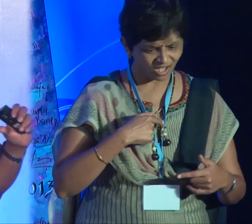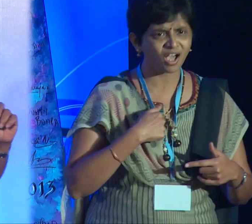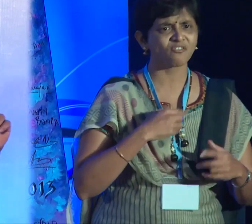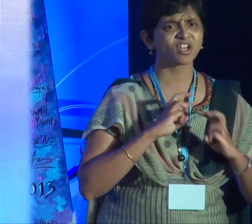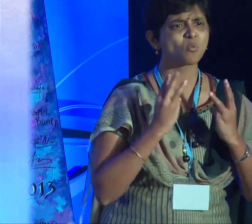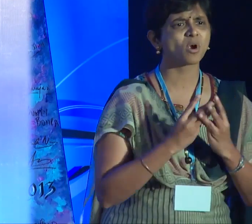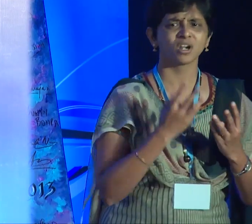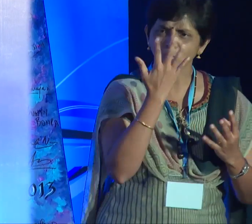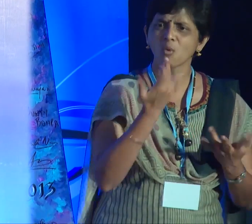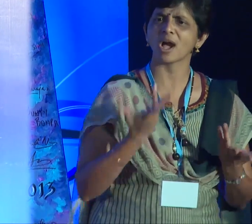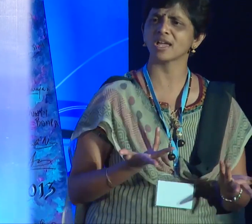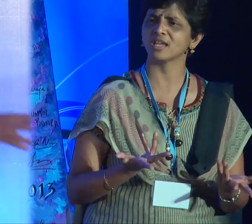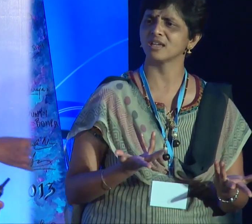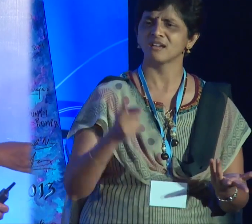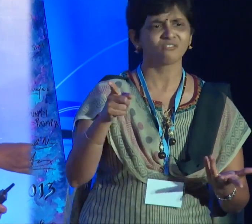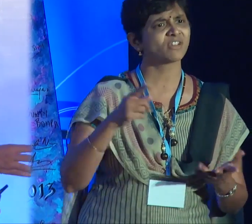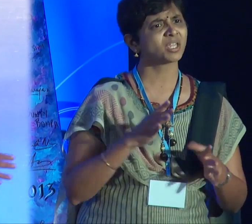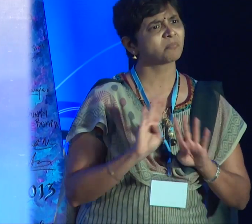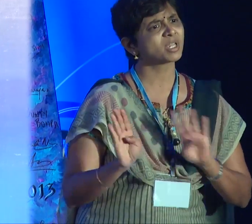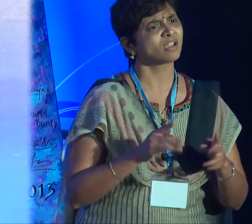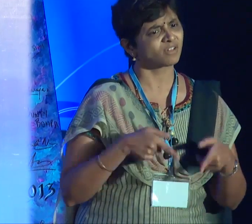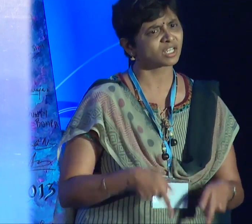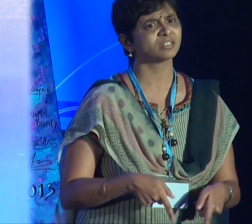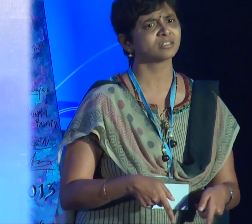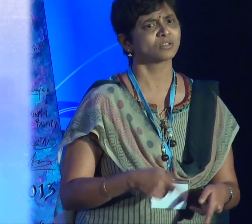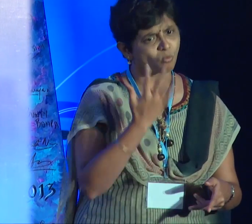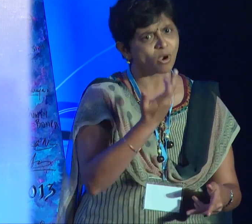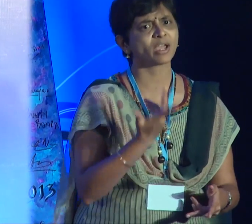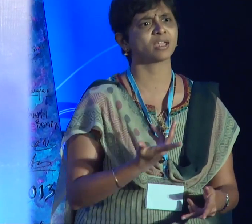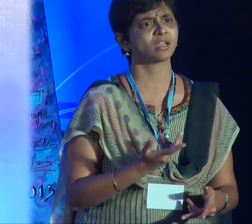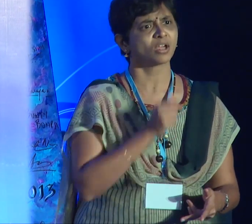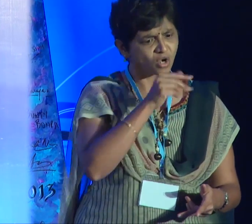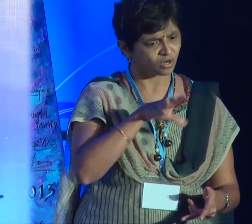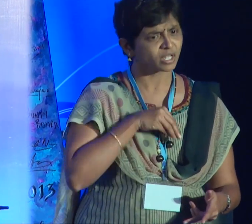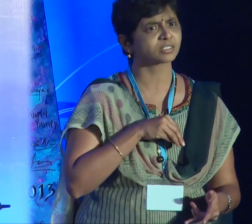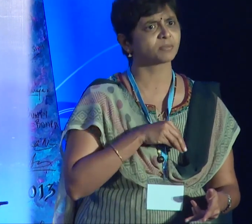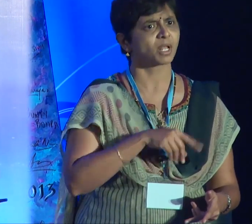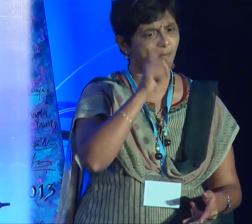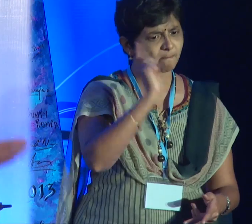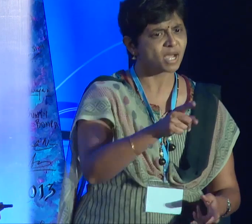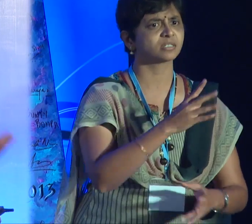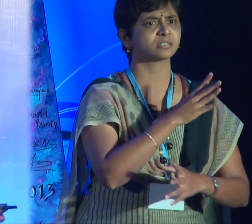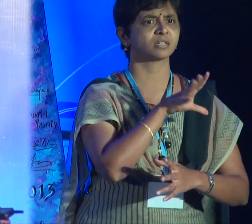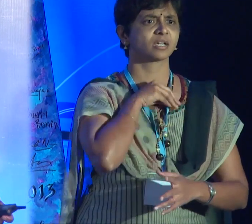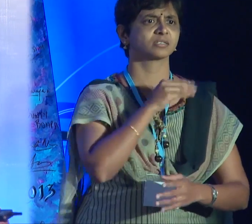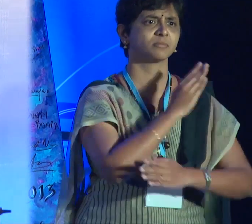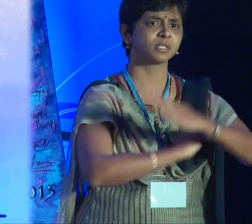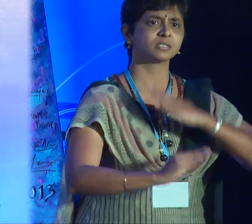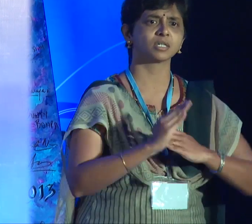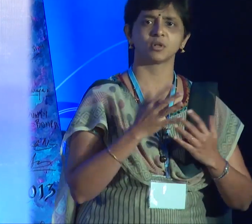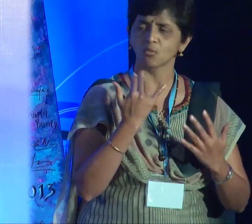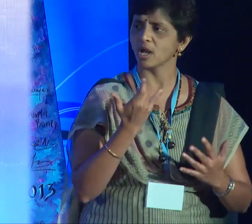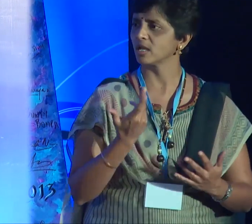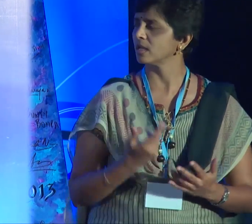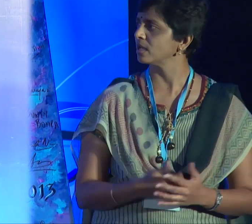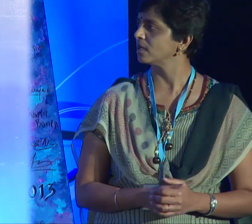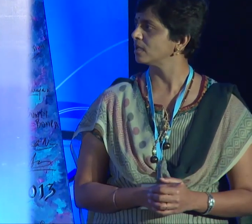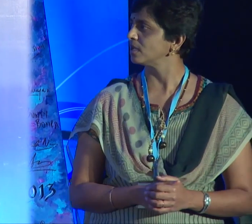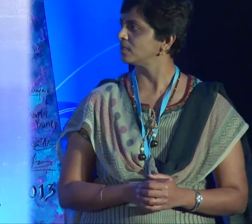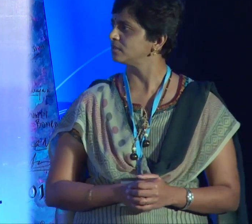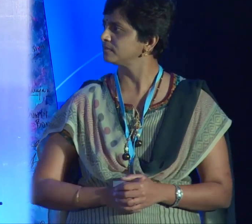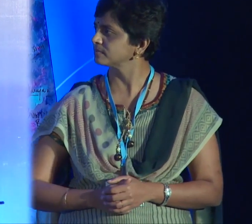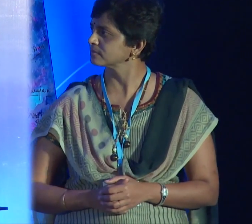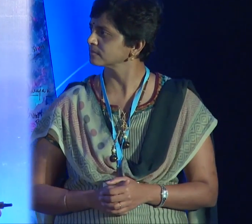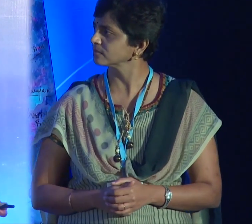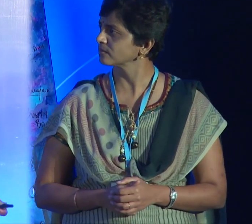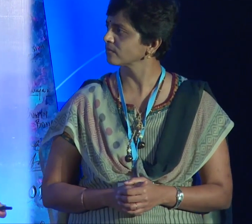living in? And I think Vyasa has thrown this puzzle at us. And it's a puzzle because when you start reading the scripture, you keep asking,